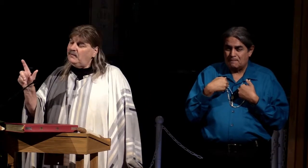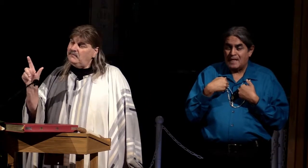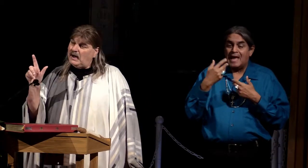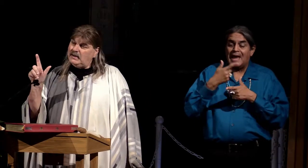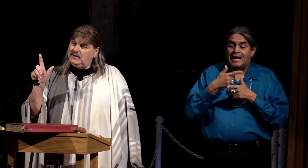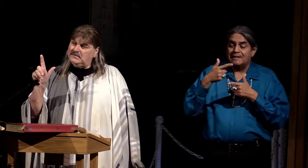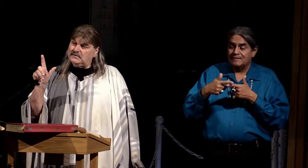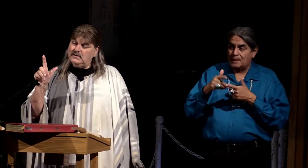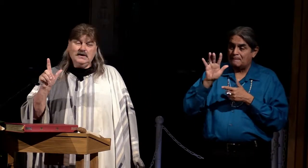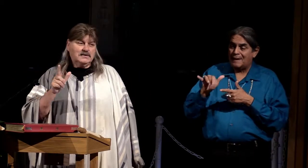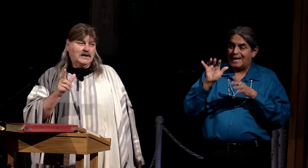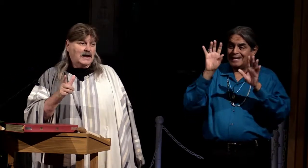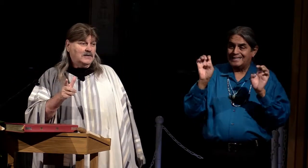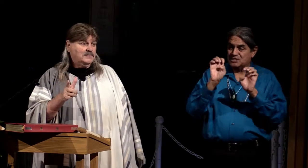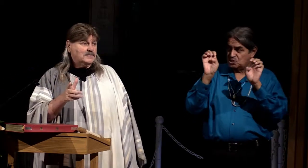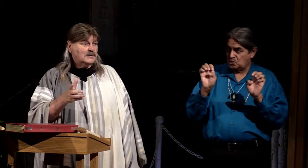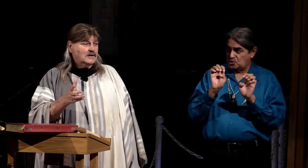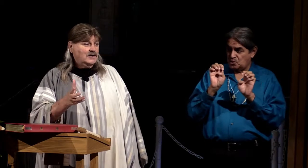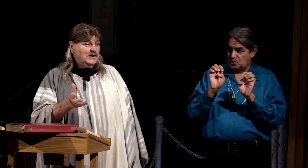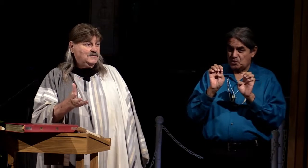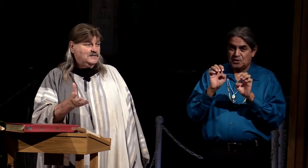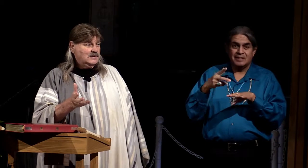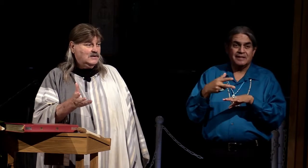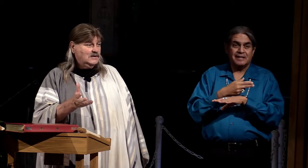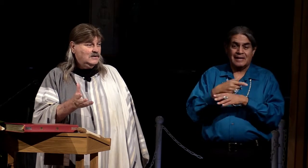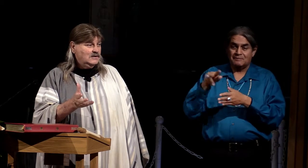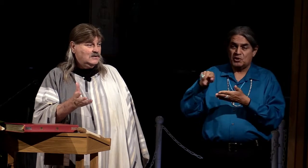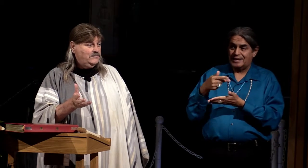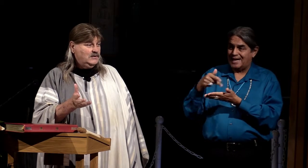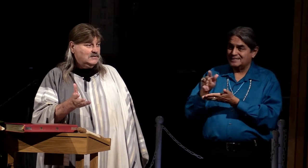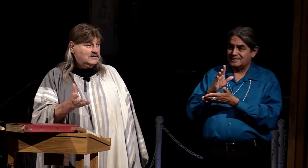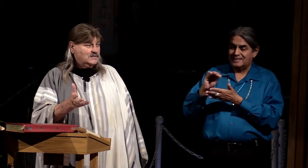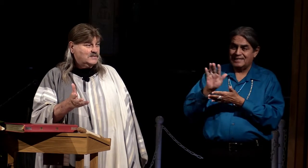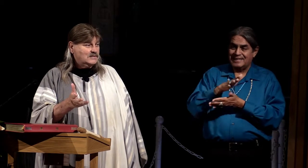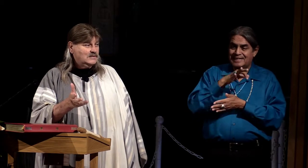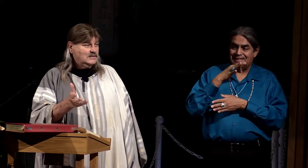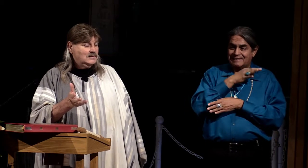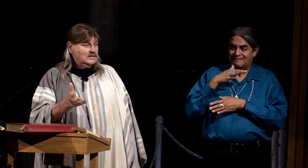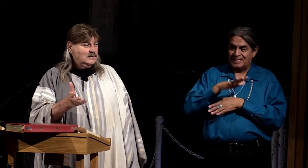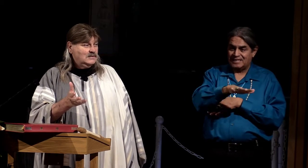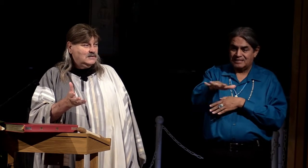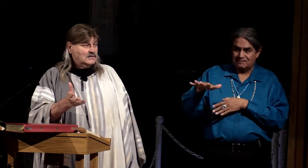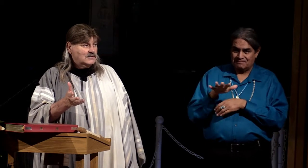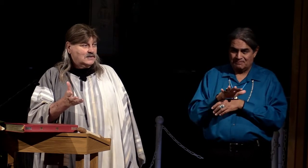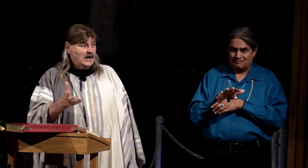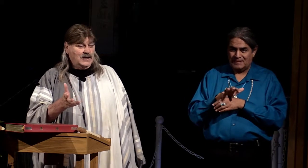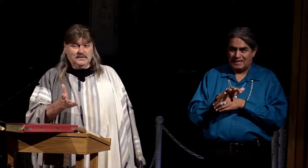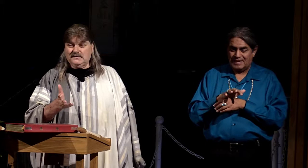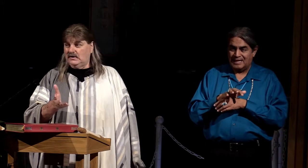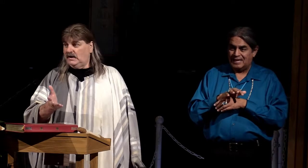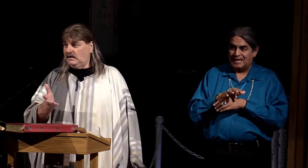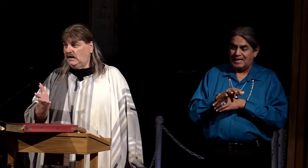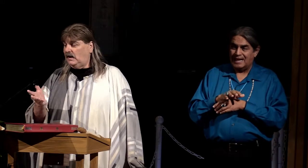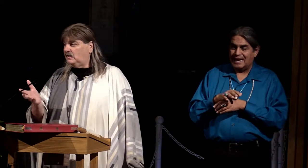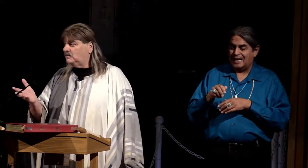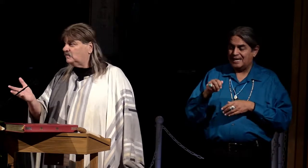And then by Easter, the lambs are dancing in the fields. The hens